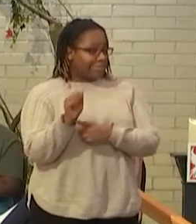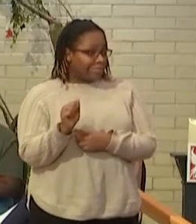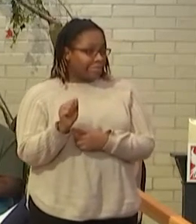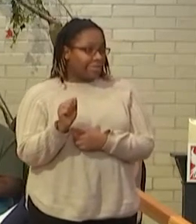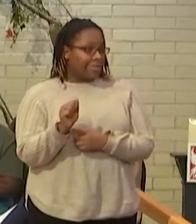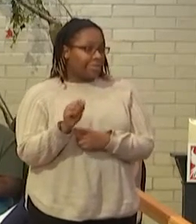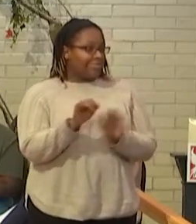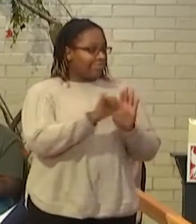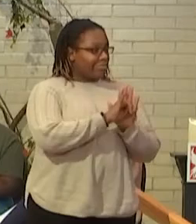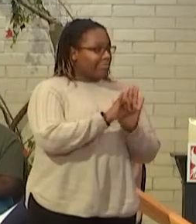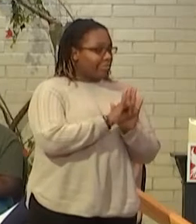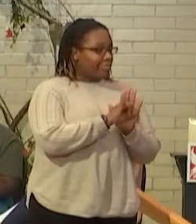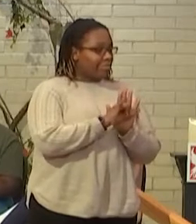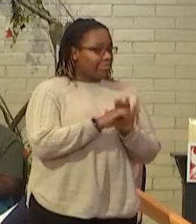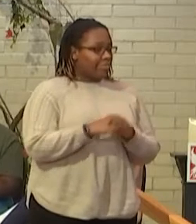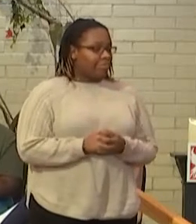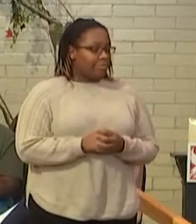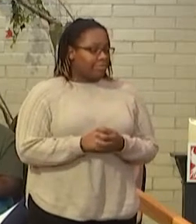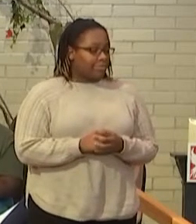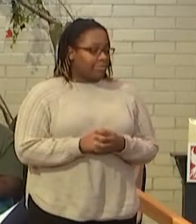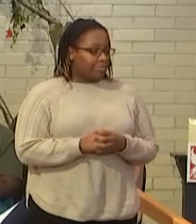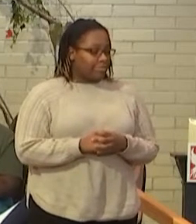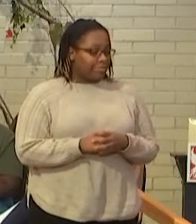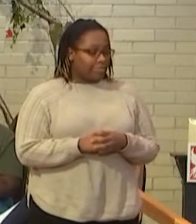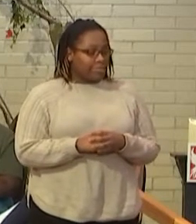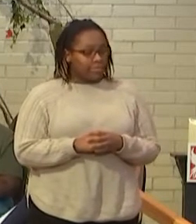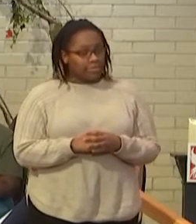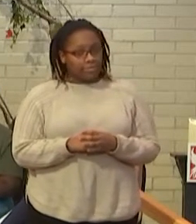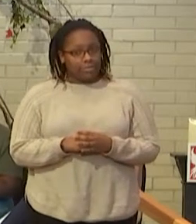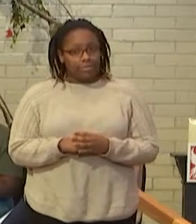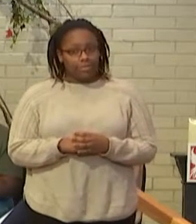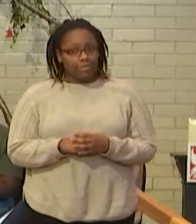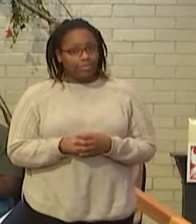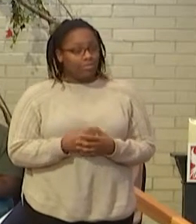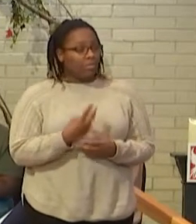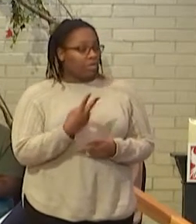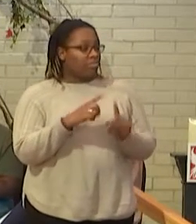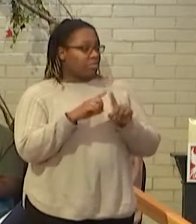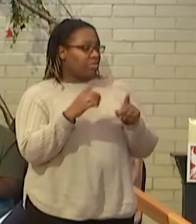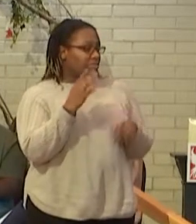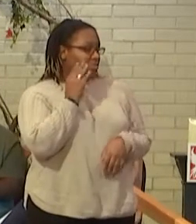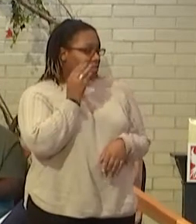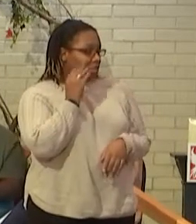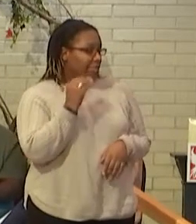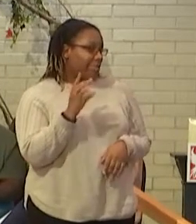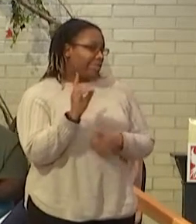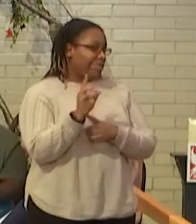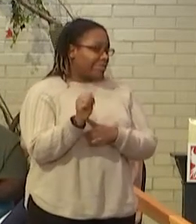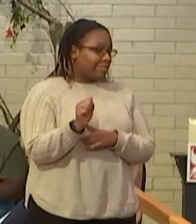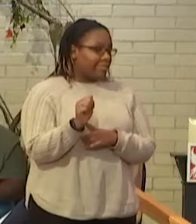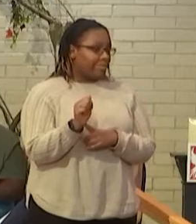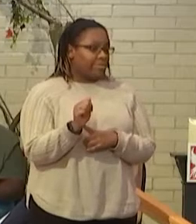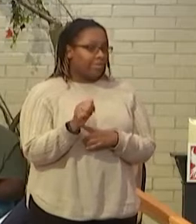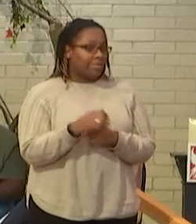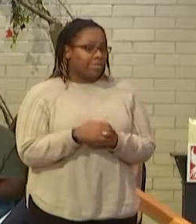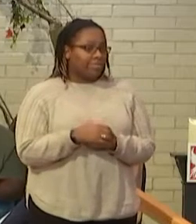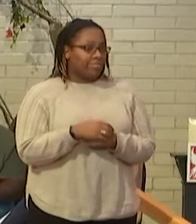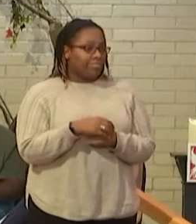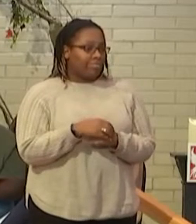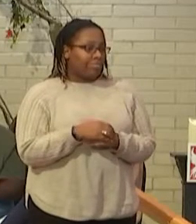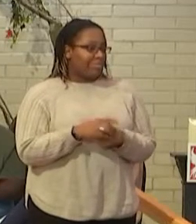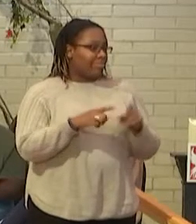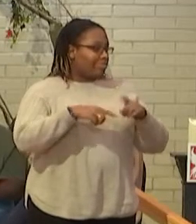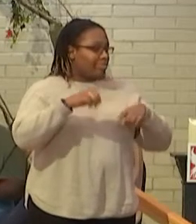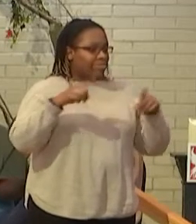and identity. So we have quite a diverse group, different experiences, different disabilities, different ages, all kinds of